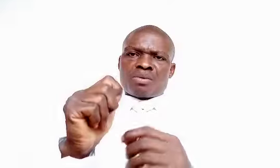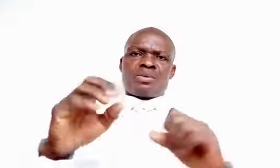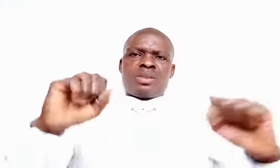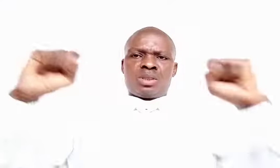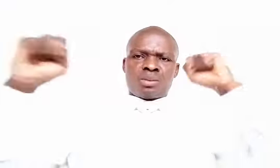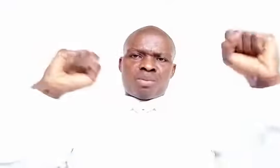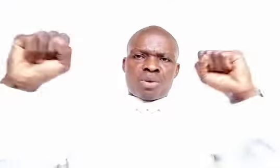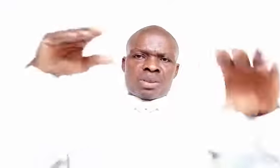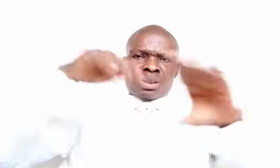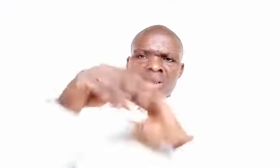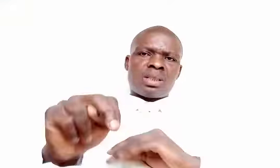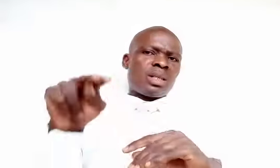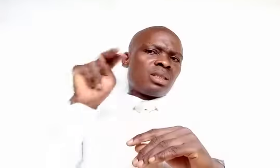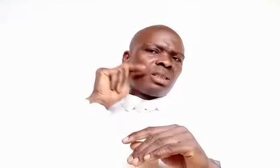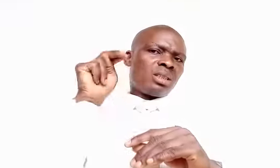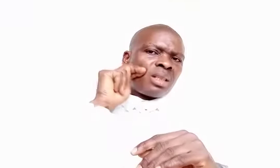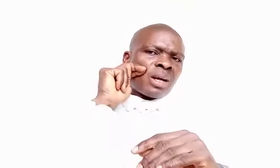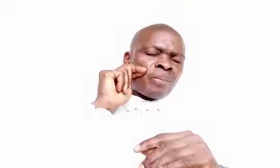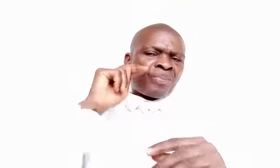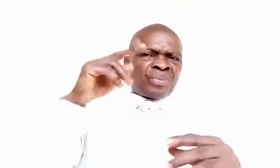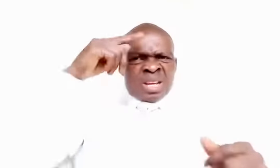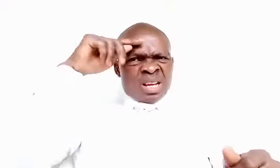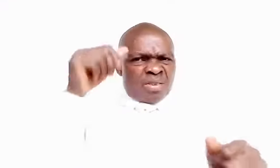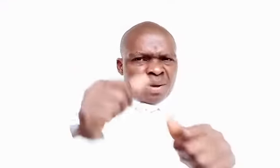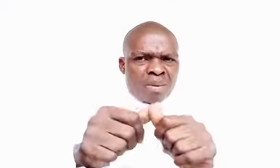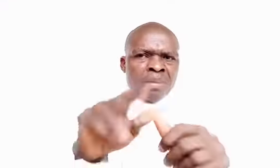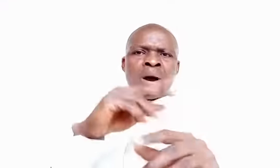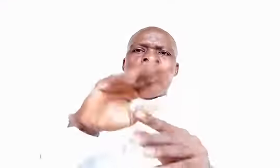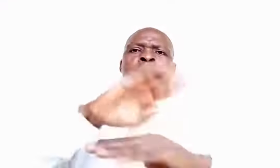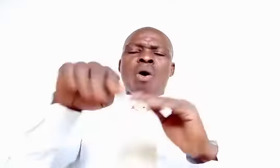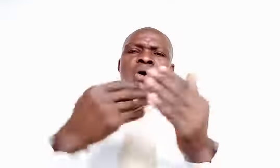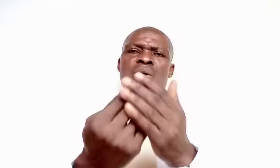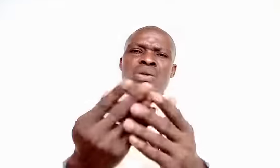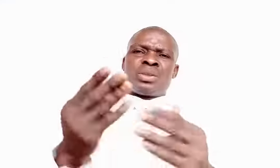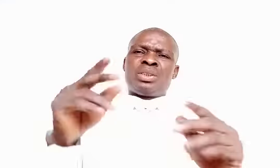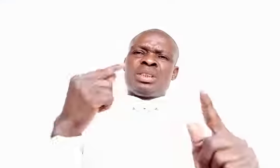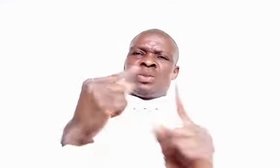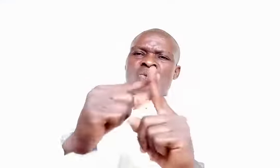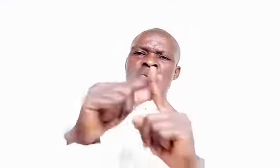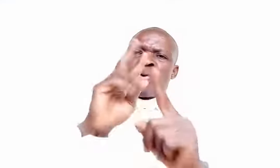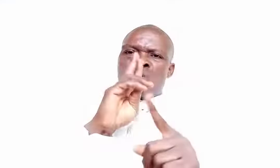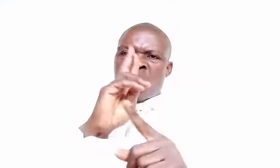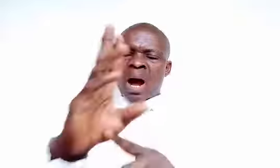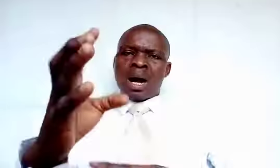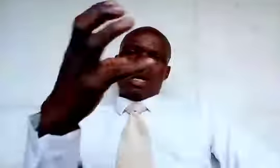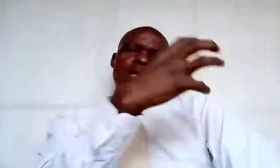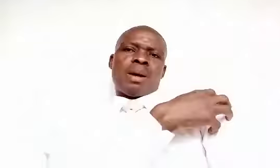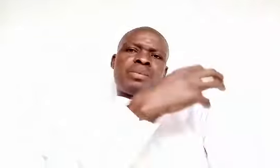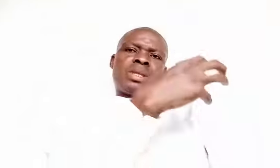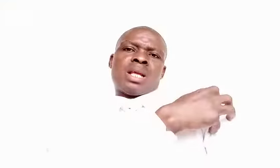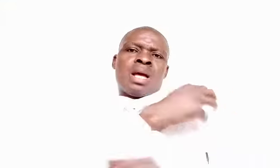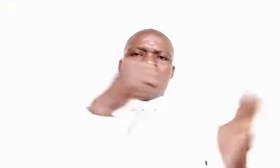Nigeria. Take note, all the major words are capitalized. Improvement,